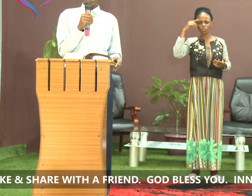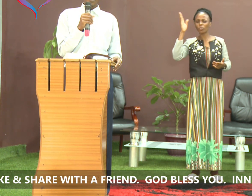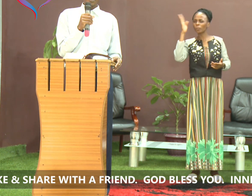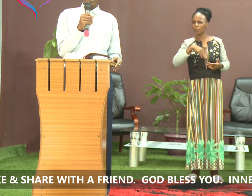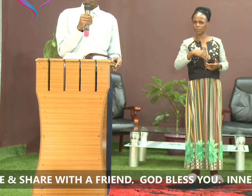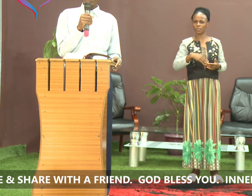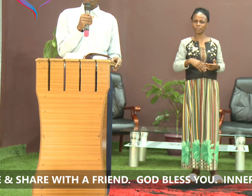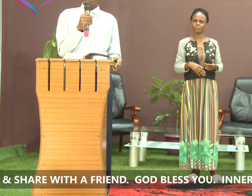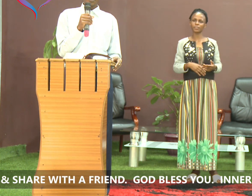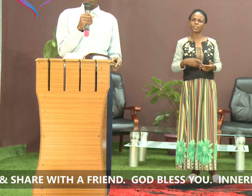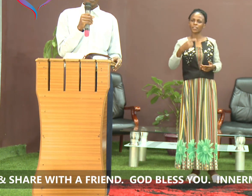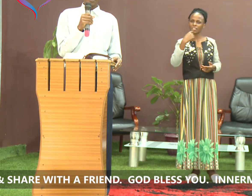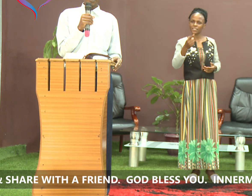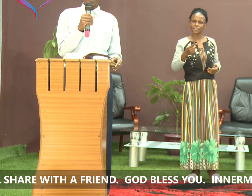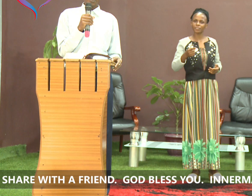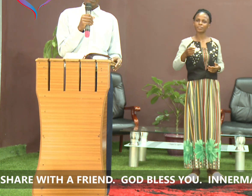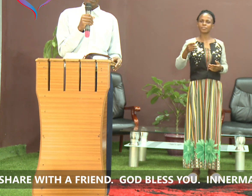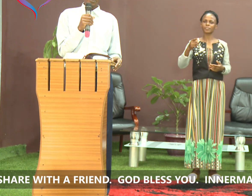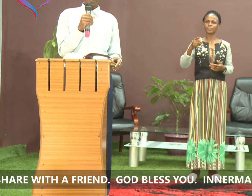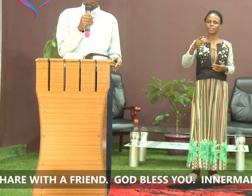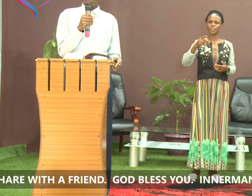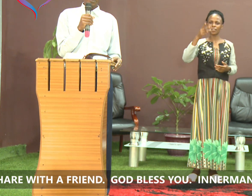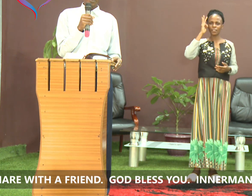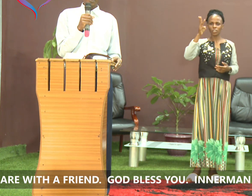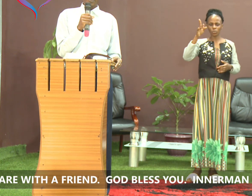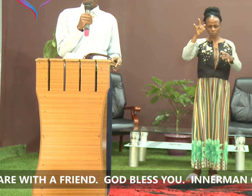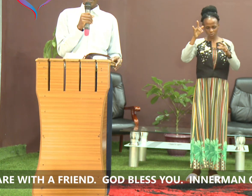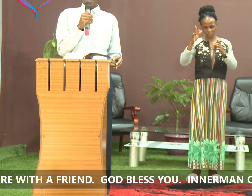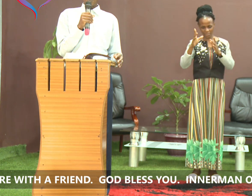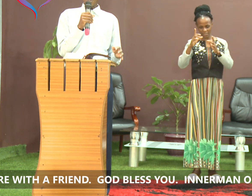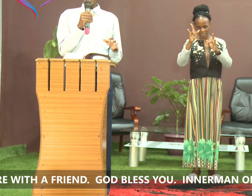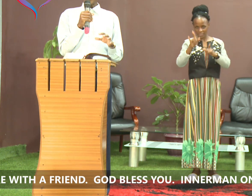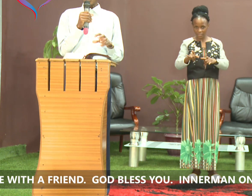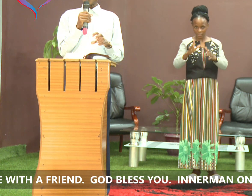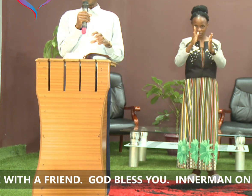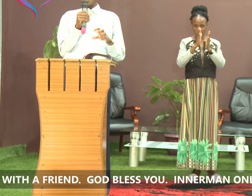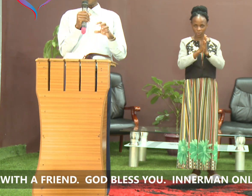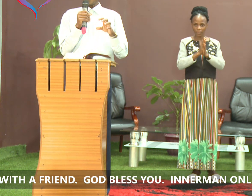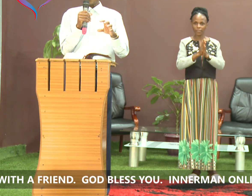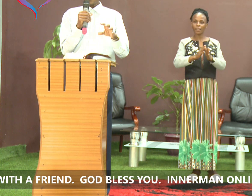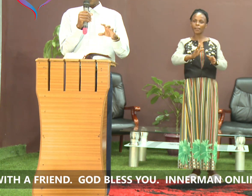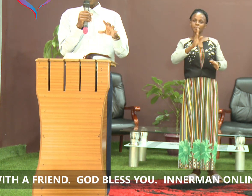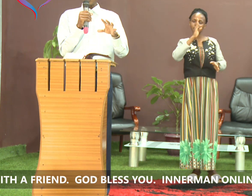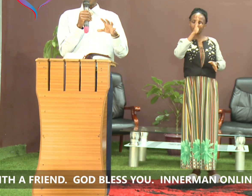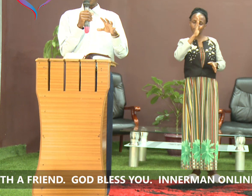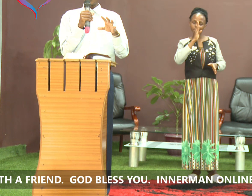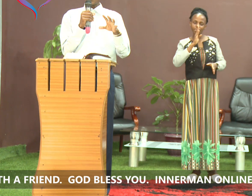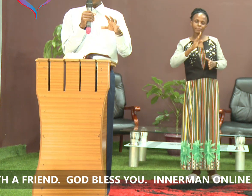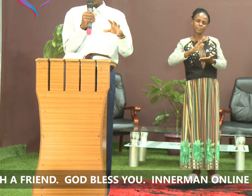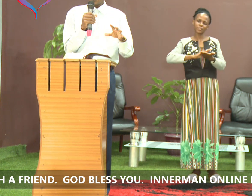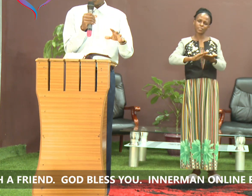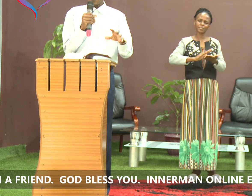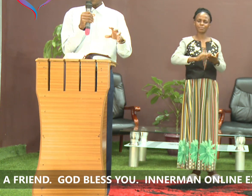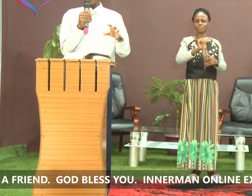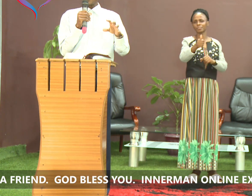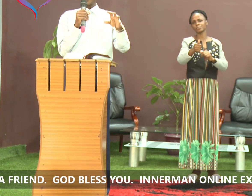the entrance? They are telling you you're going to live by forgiving each other. Lwaki tulayira ebigambo ebyo nga tuyingira mu